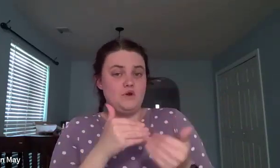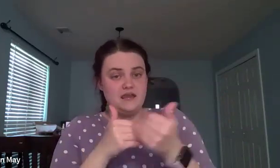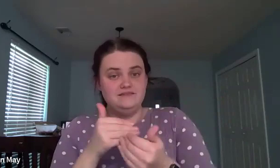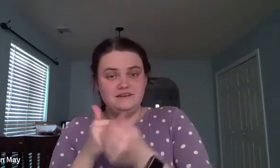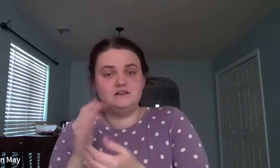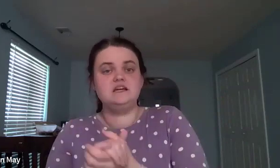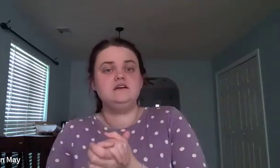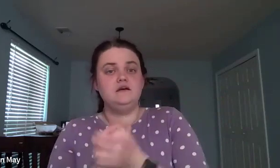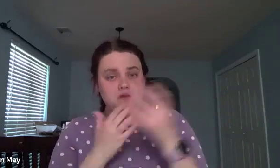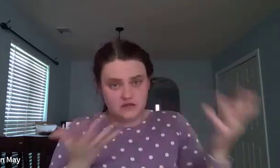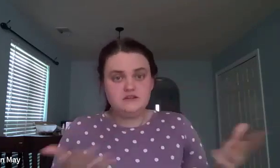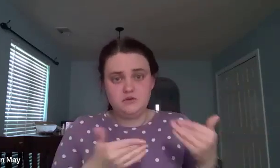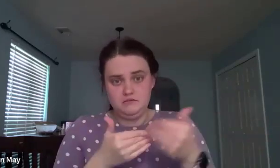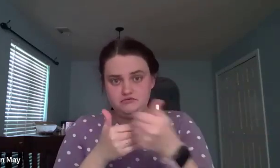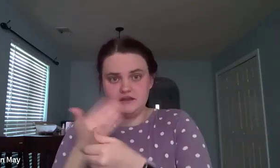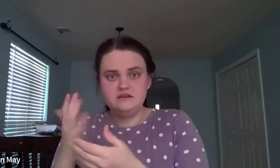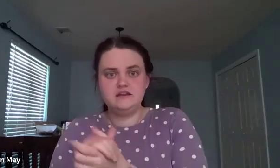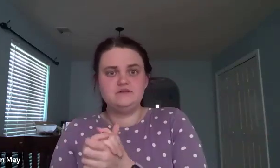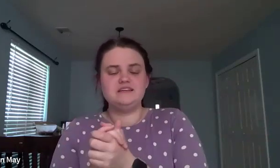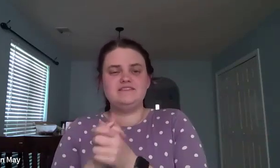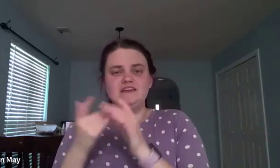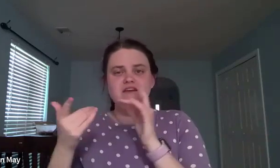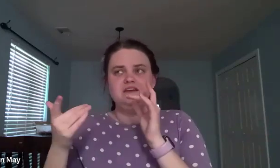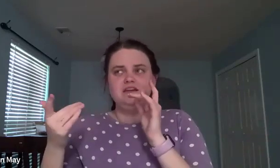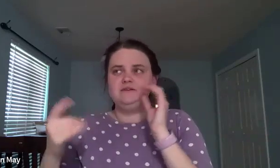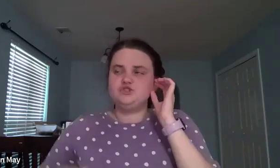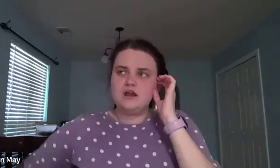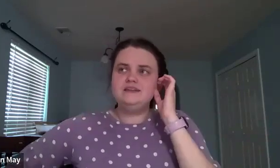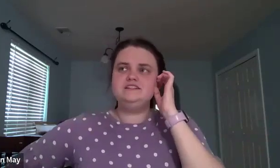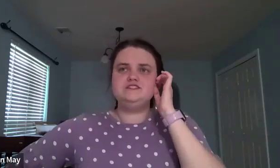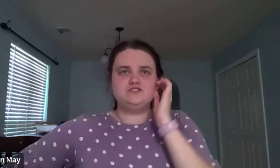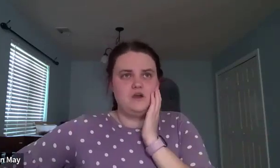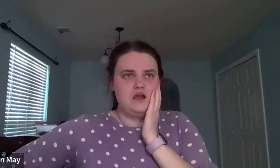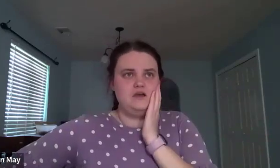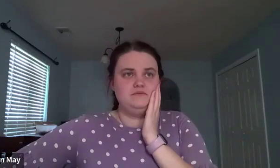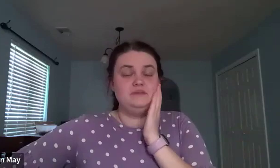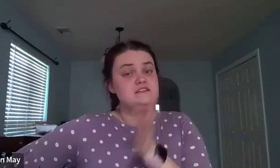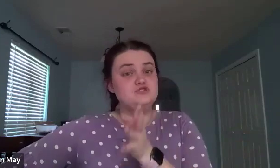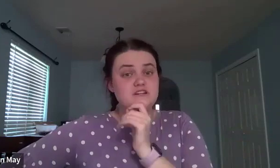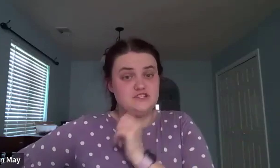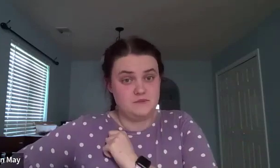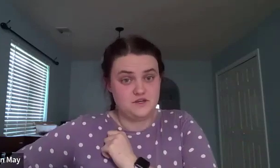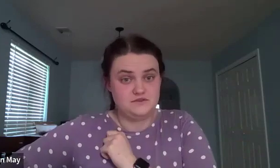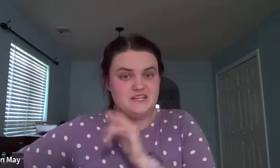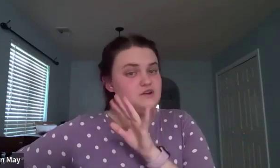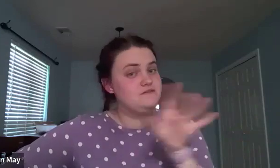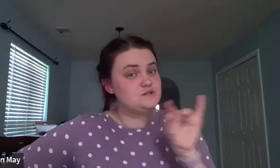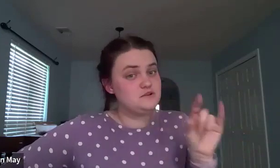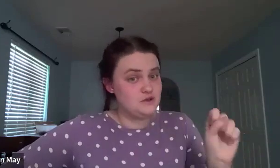bread. And I was like, okay, you had bread. And he was like, then he was trying to describe toast, but he couldn't finger spell toast.